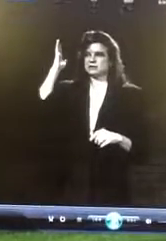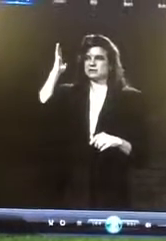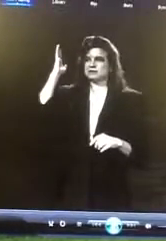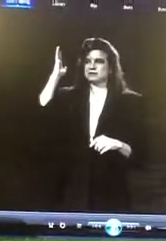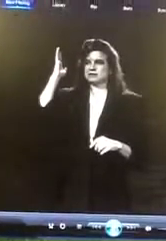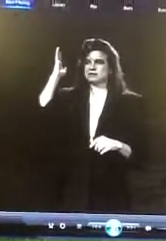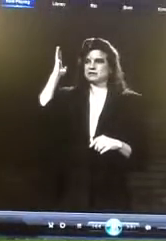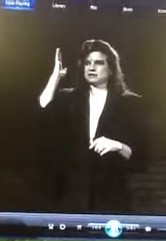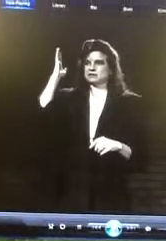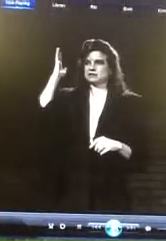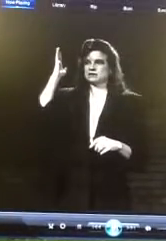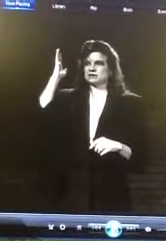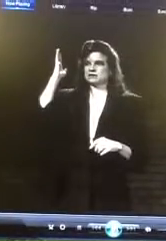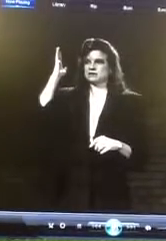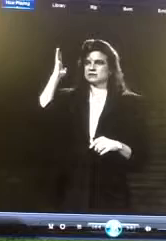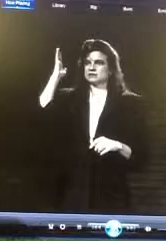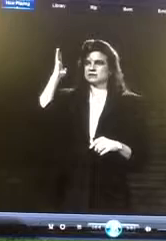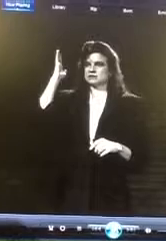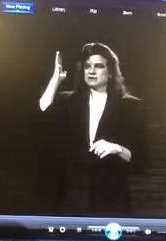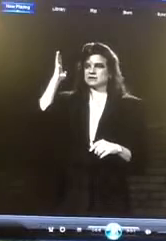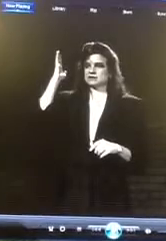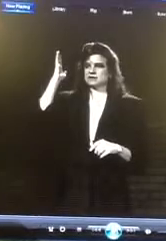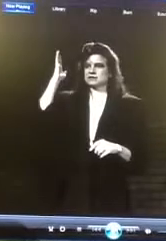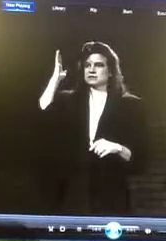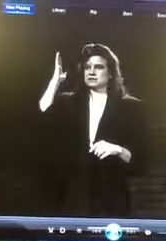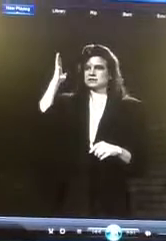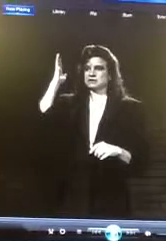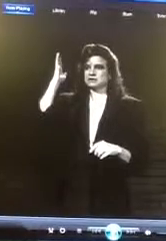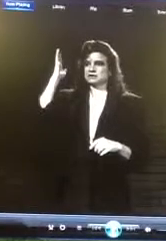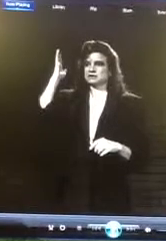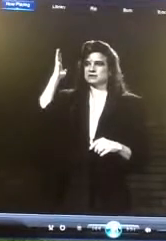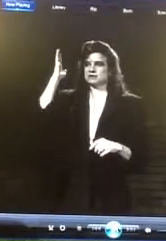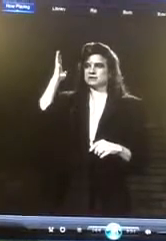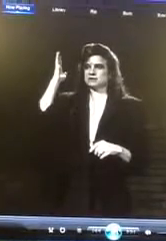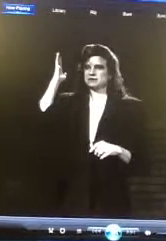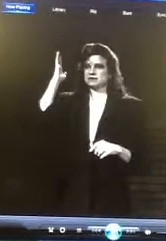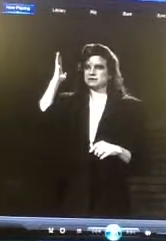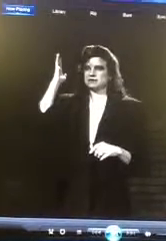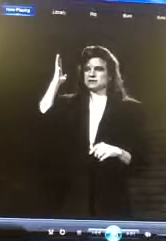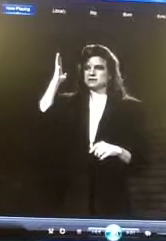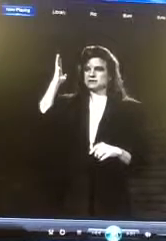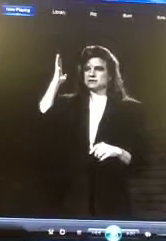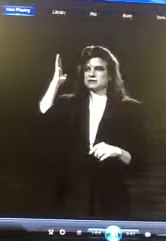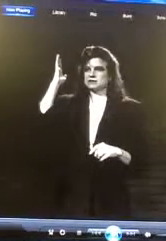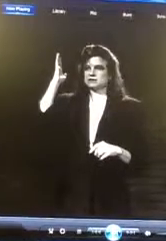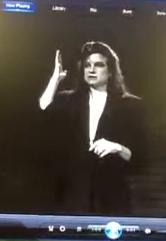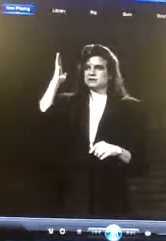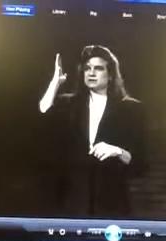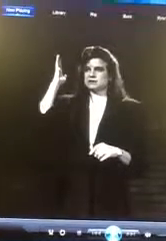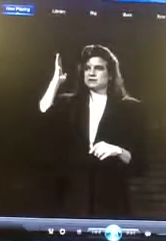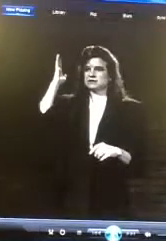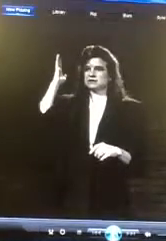example, you were having a women's conference and you wanted a woman interpreter and you wanted a qualified one, you'd have to look